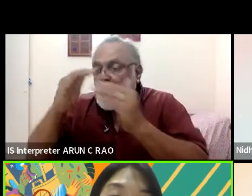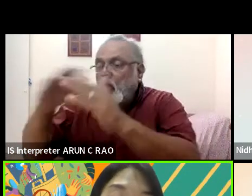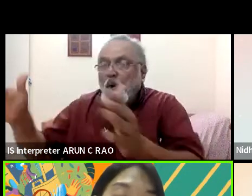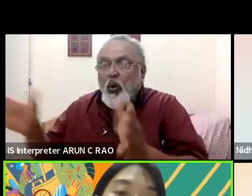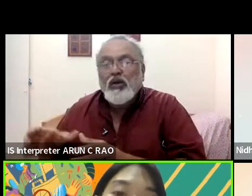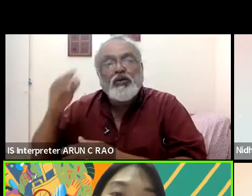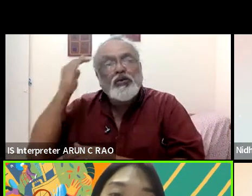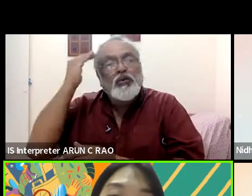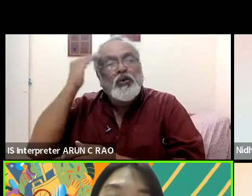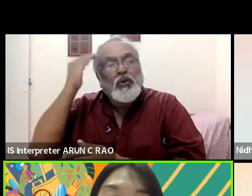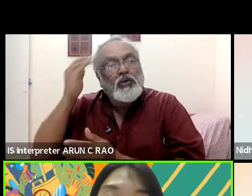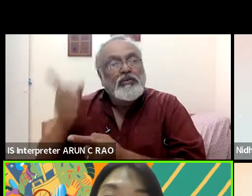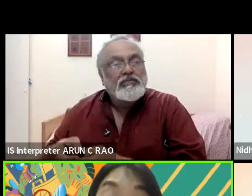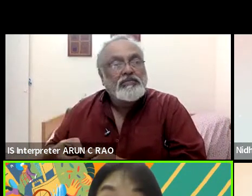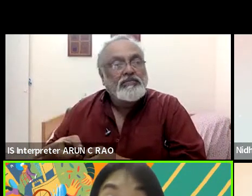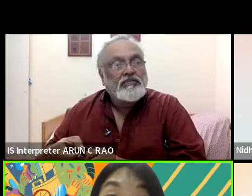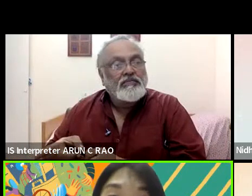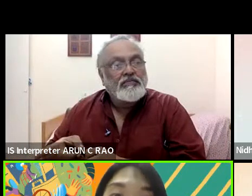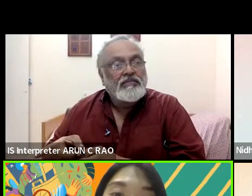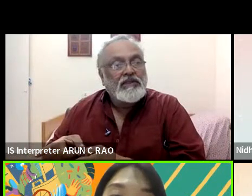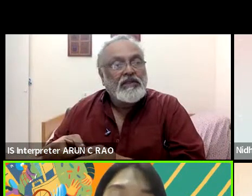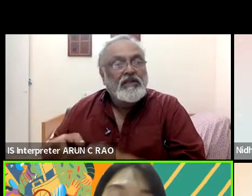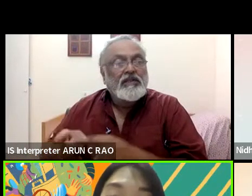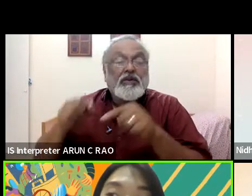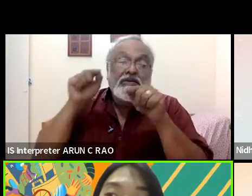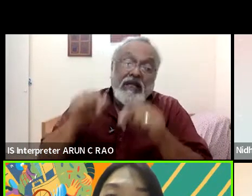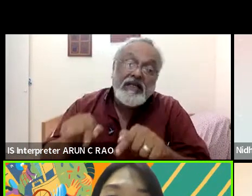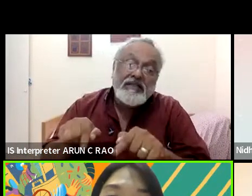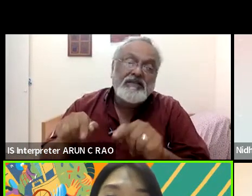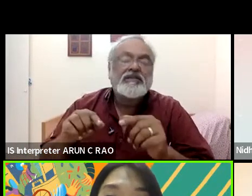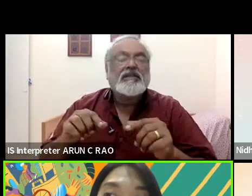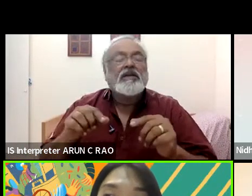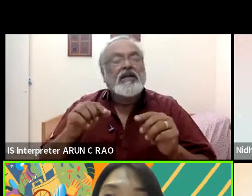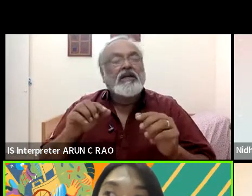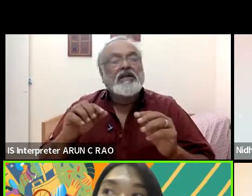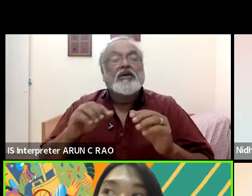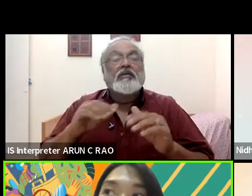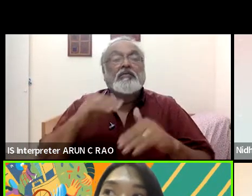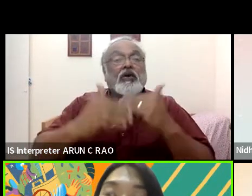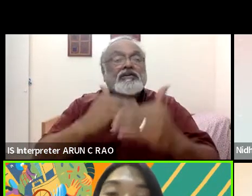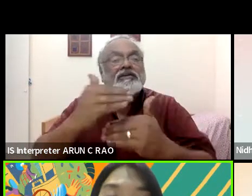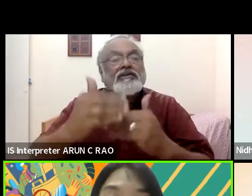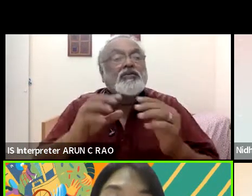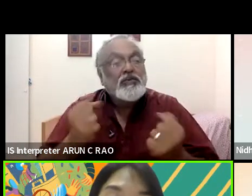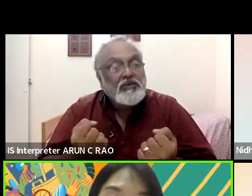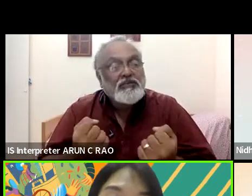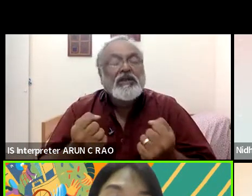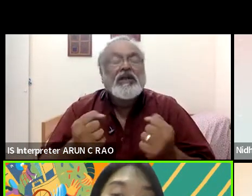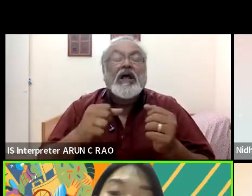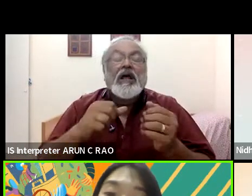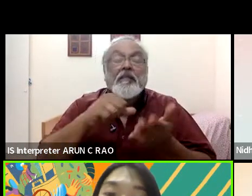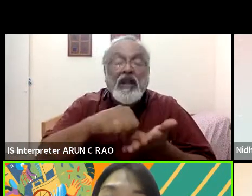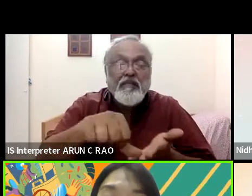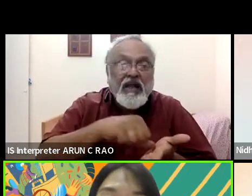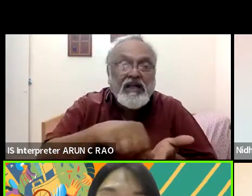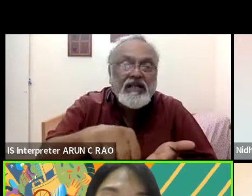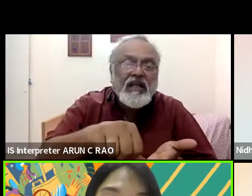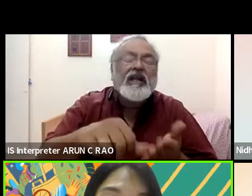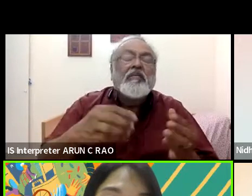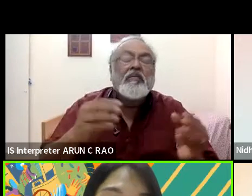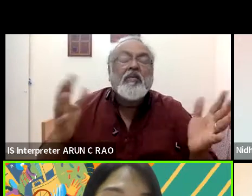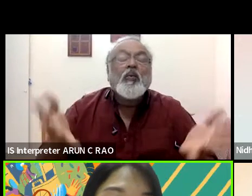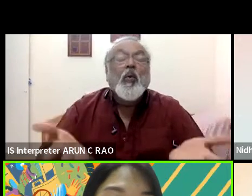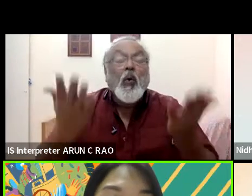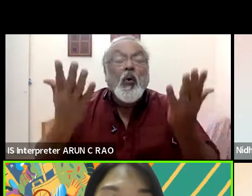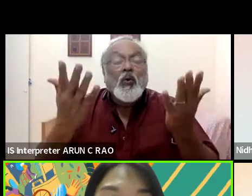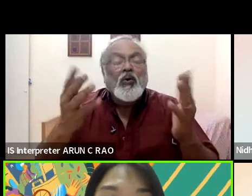pockets of stakeholders in order to move forward so that, we can start implementing it in practice. So